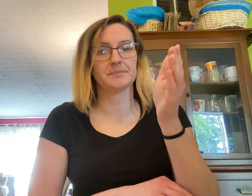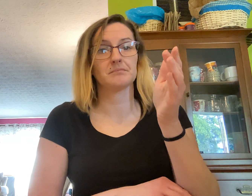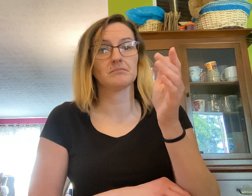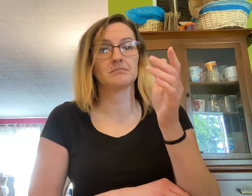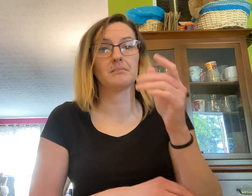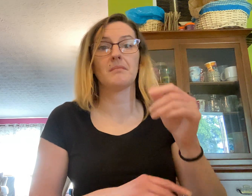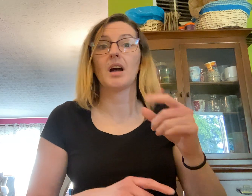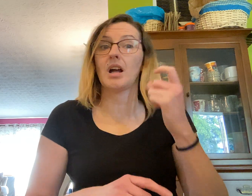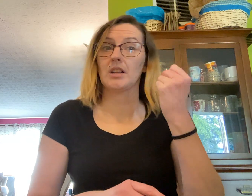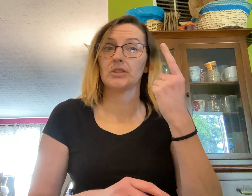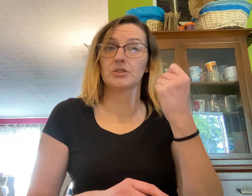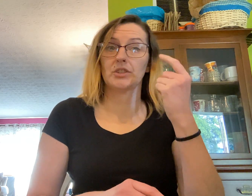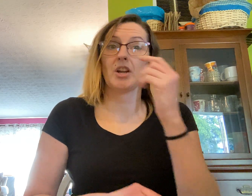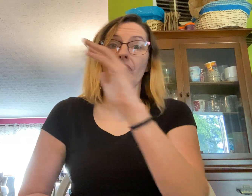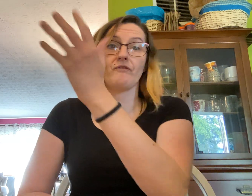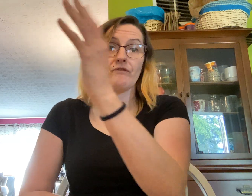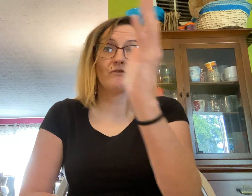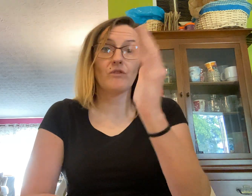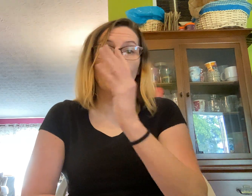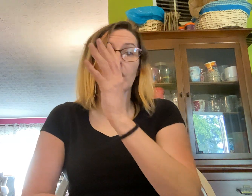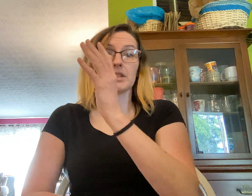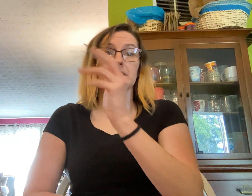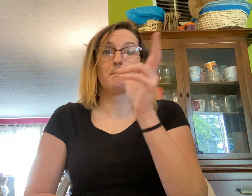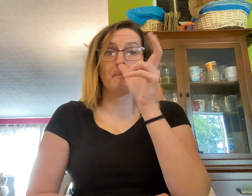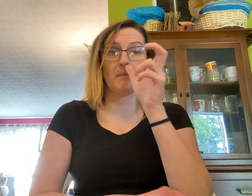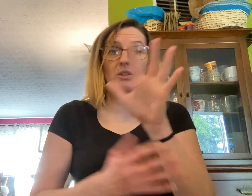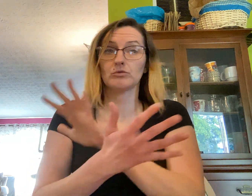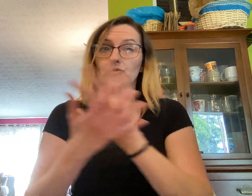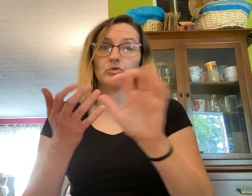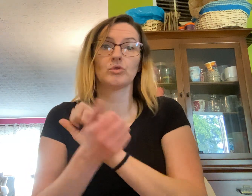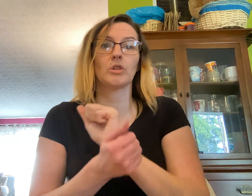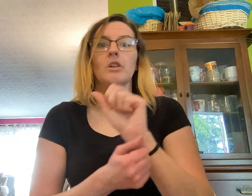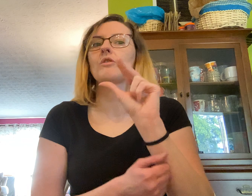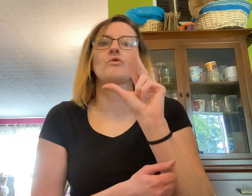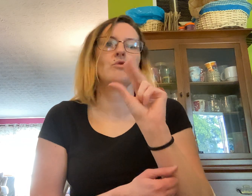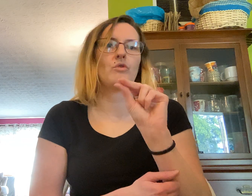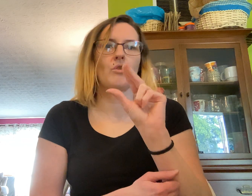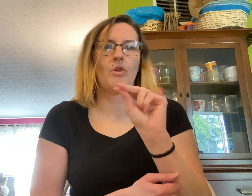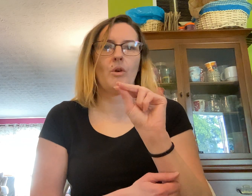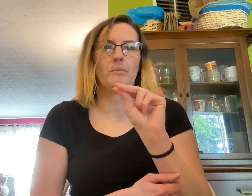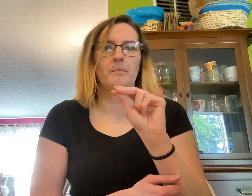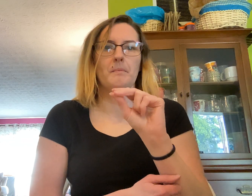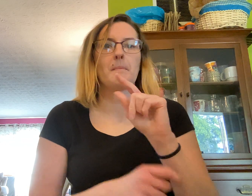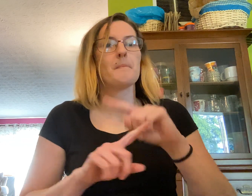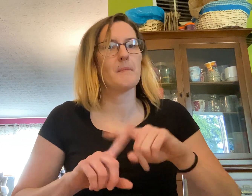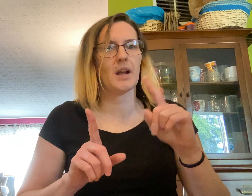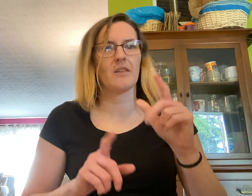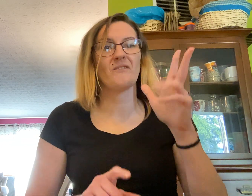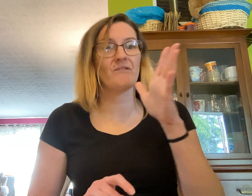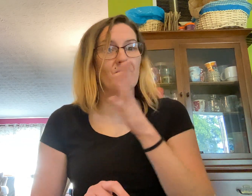Lanternflies haven't wiped out full forest. Instead, the biggest losses are to